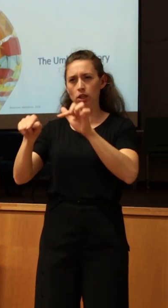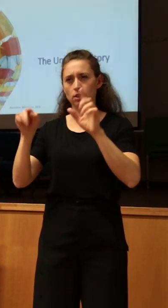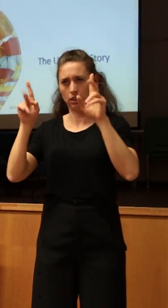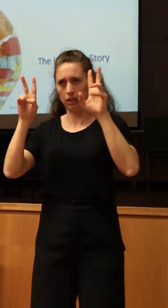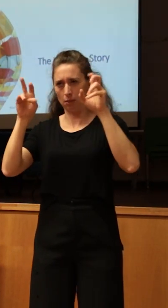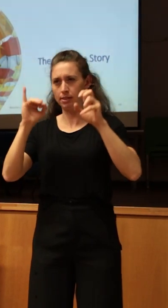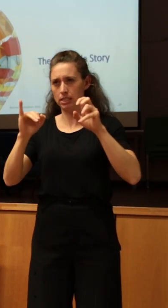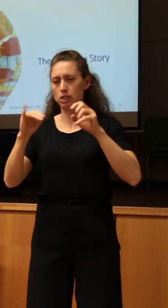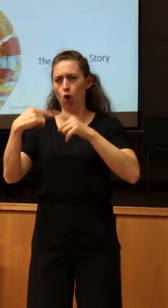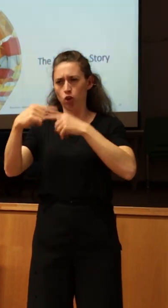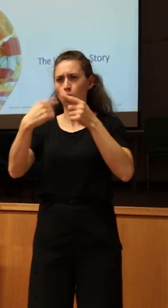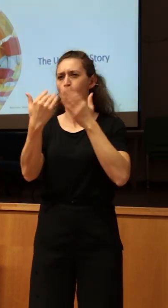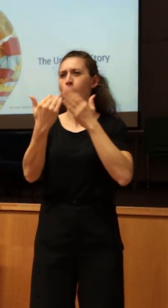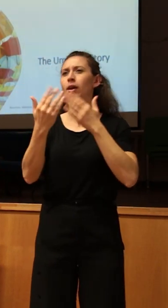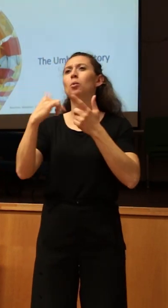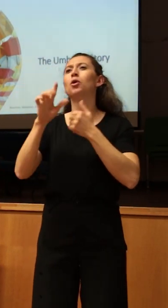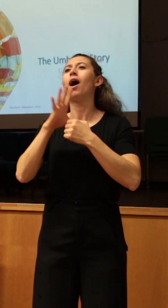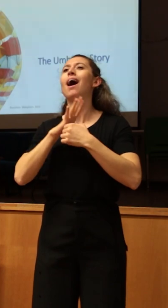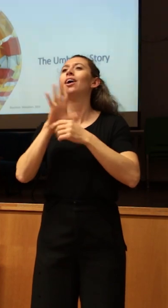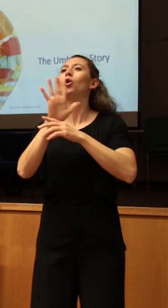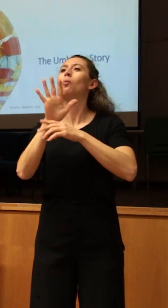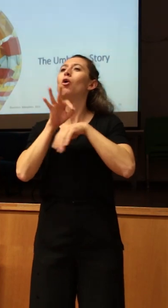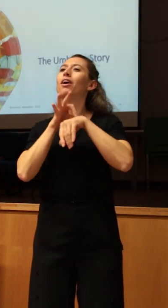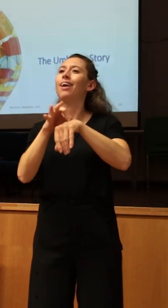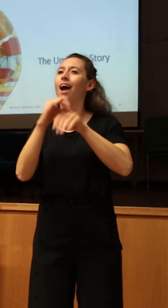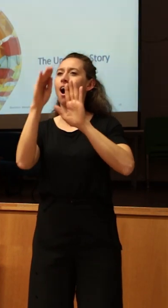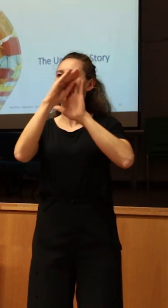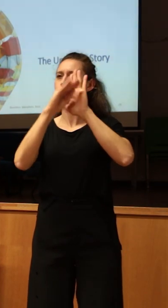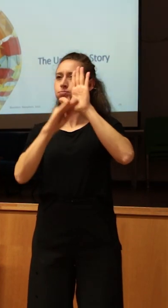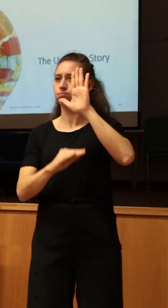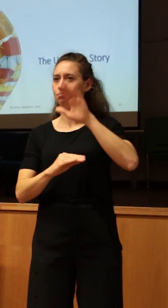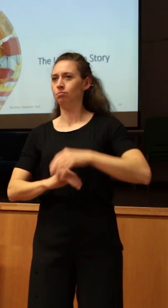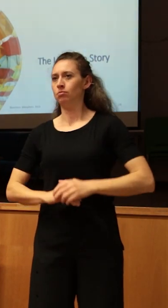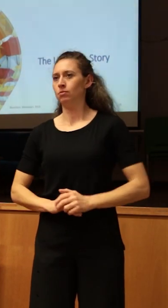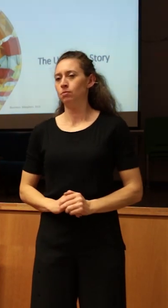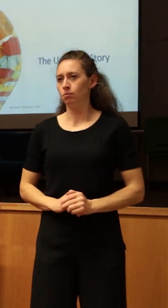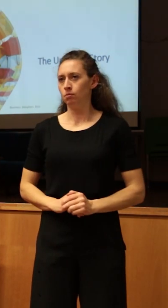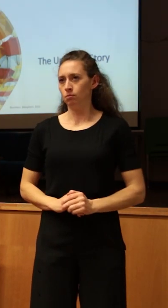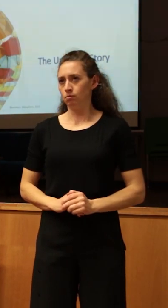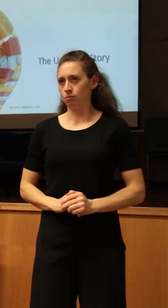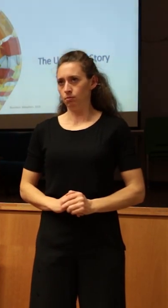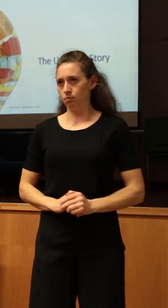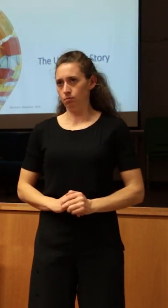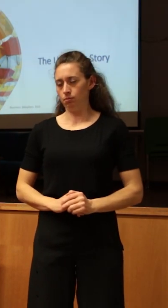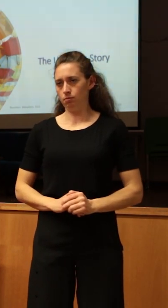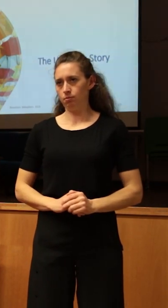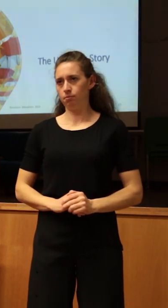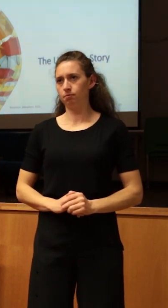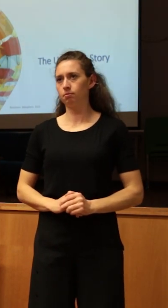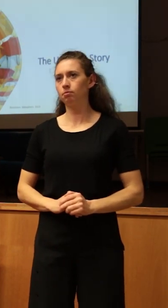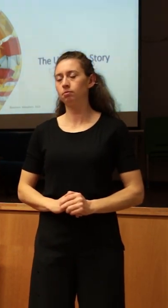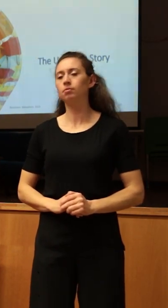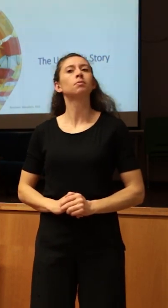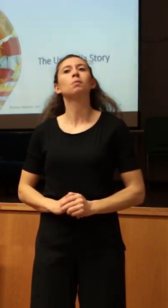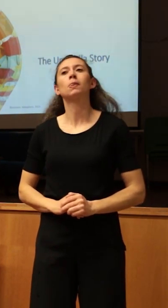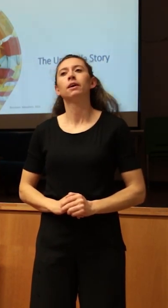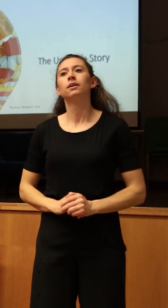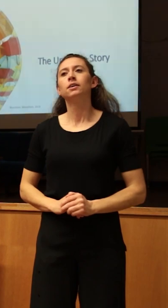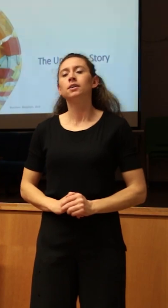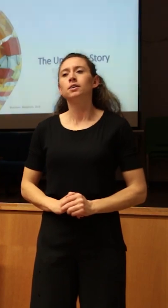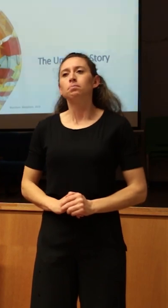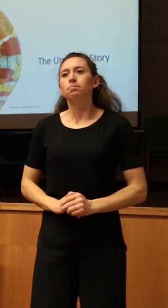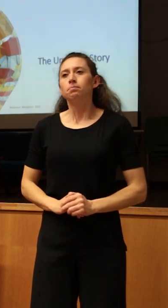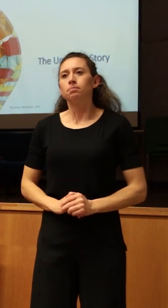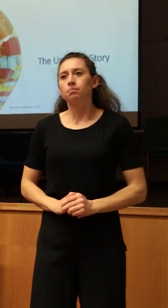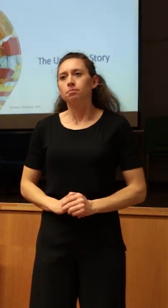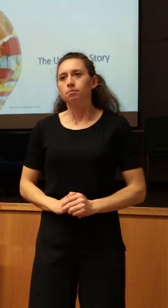script. Hay como un libreto, digamos. And then, so we go and we can use client-generated metaphor or